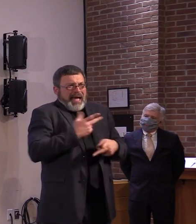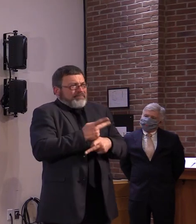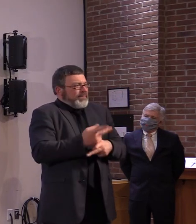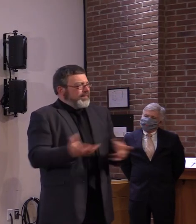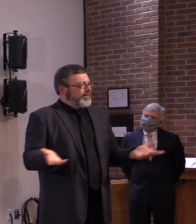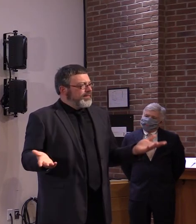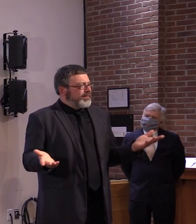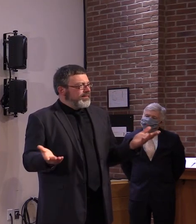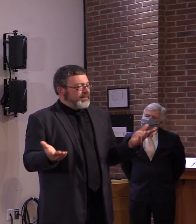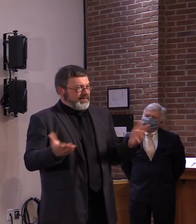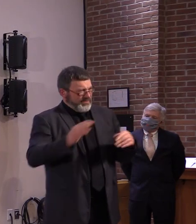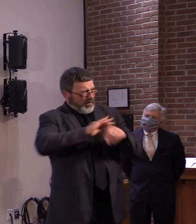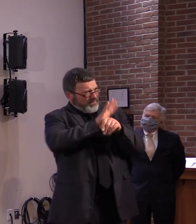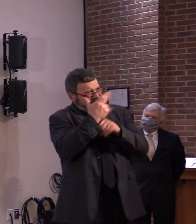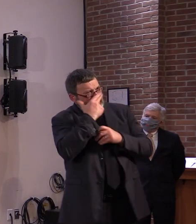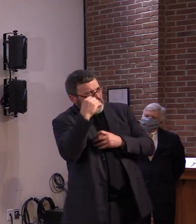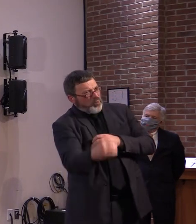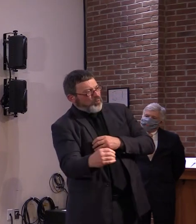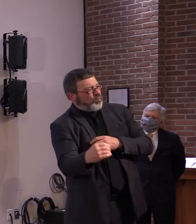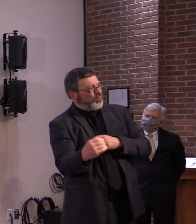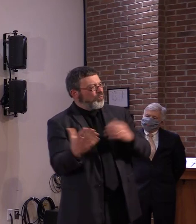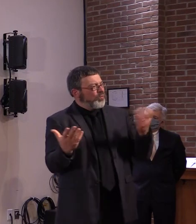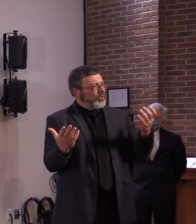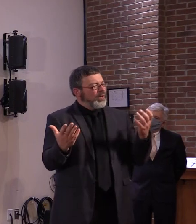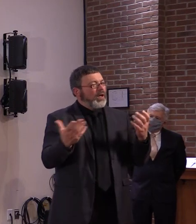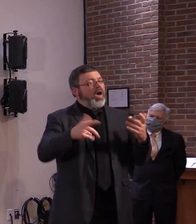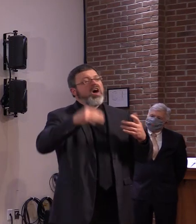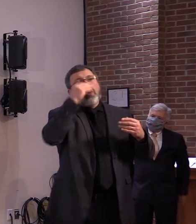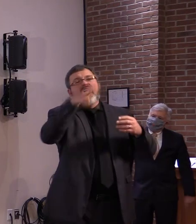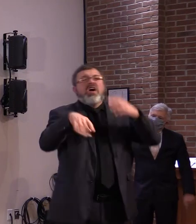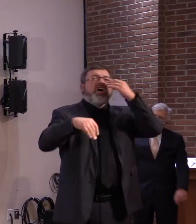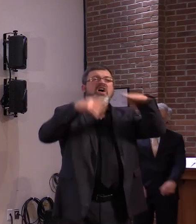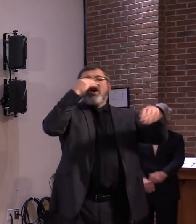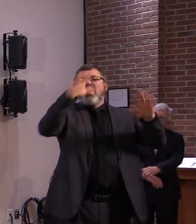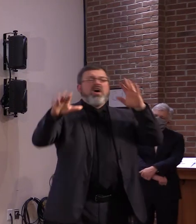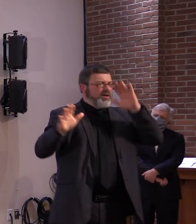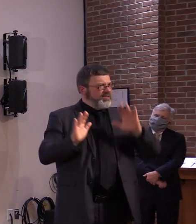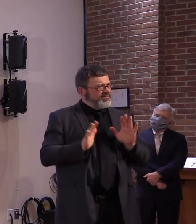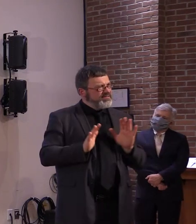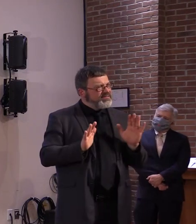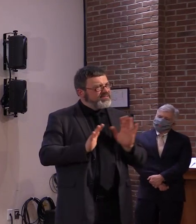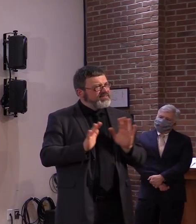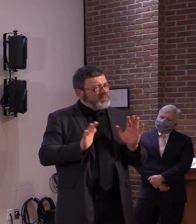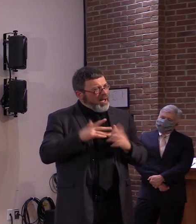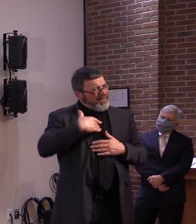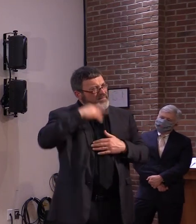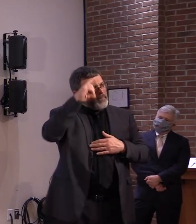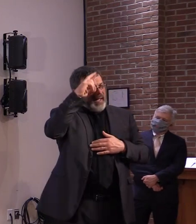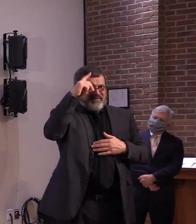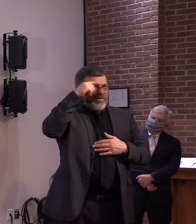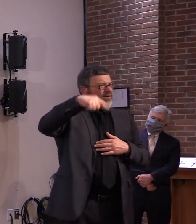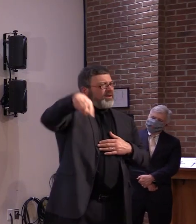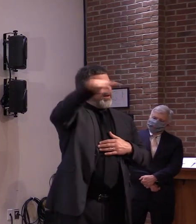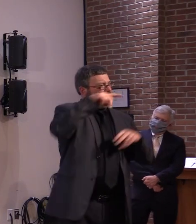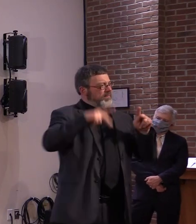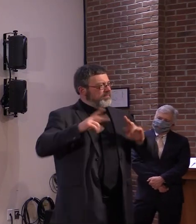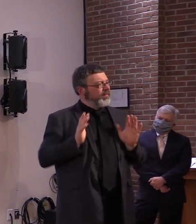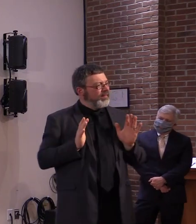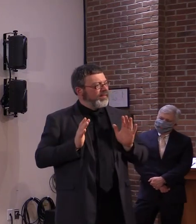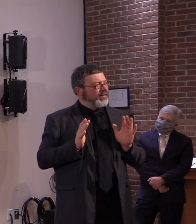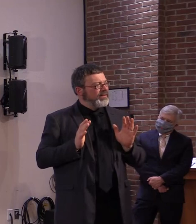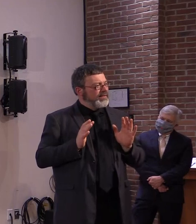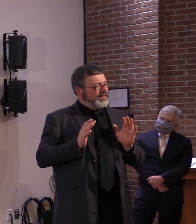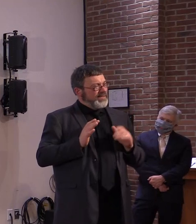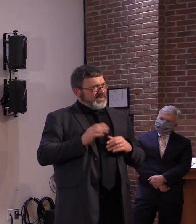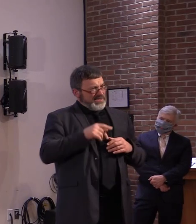coronavirus doesn't care how old you are. It can infect anyone. So your actions, you should be careful. You should mask up.